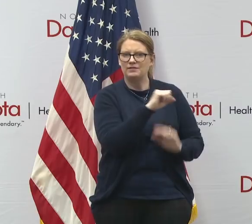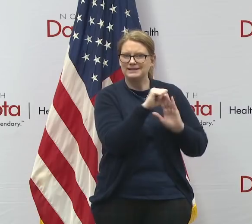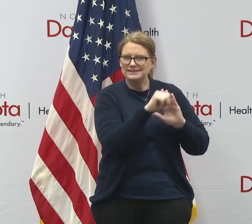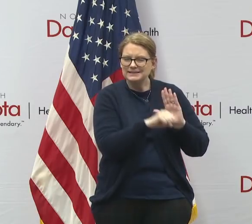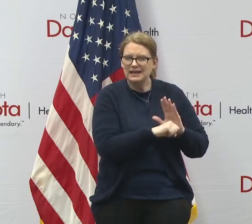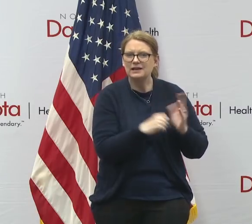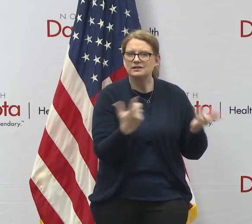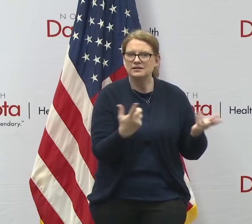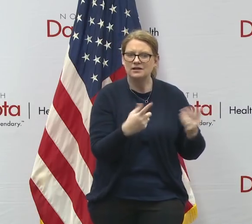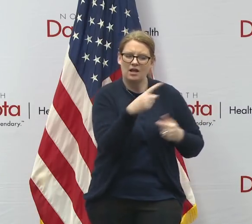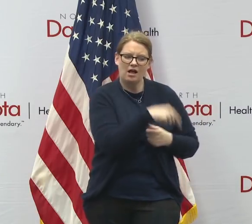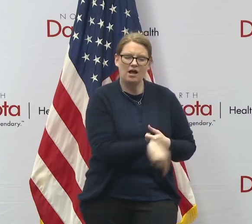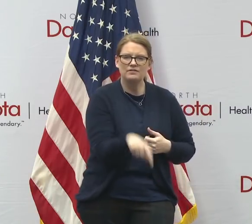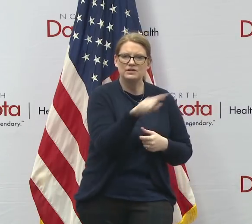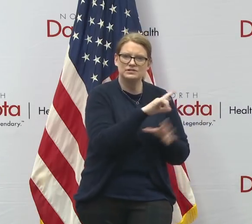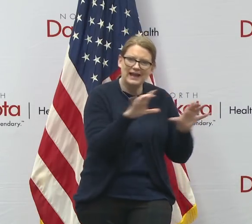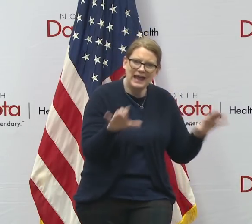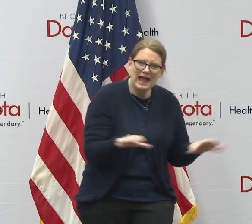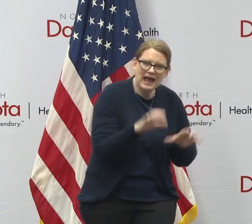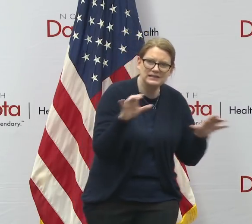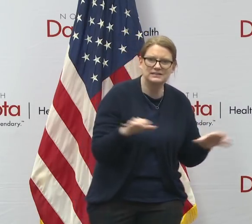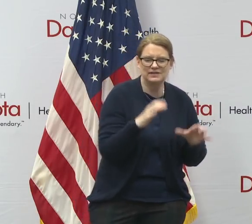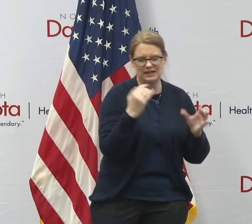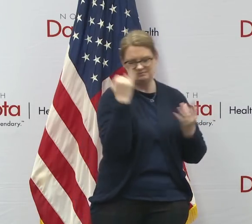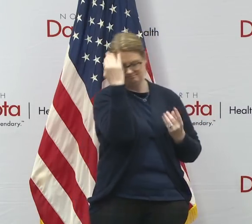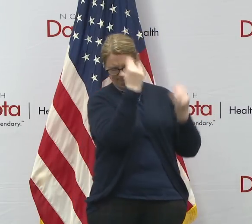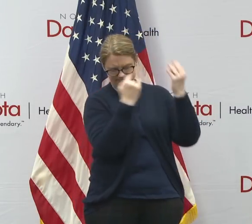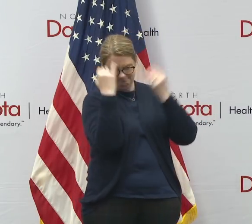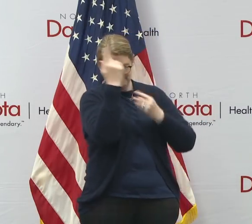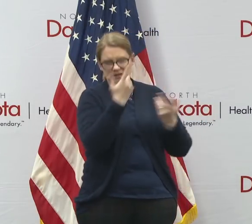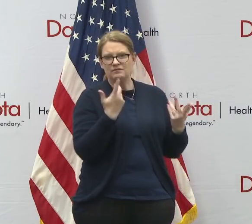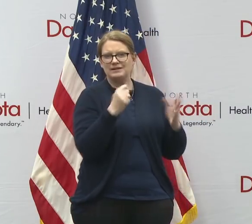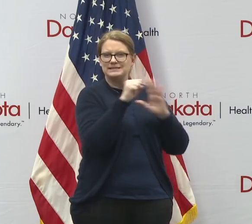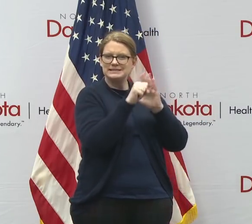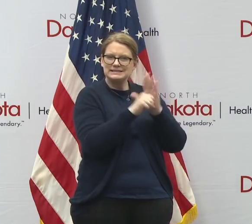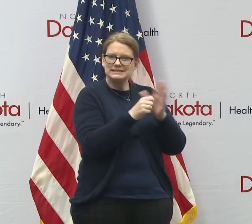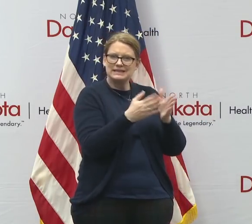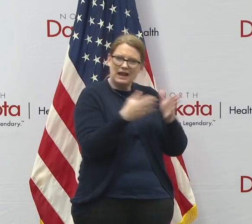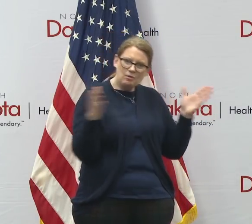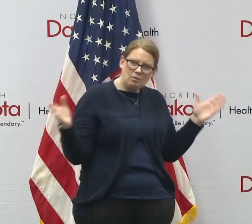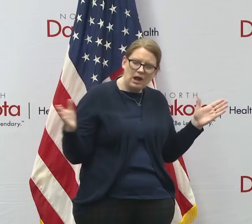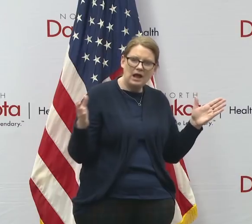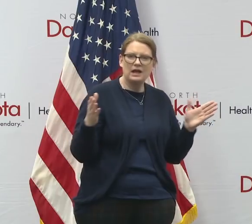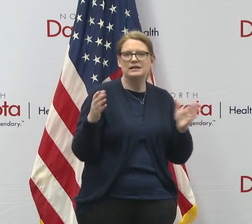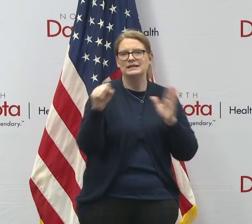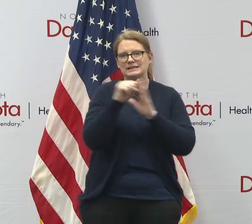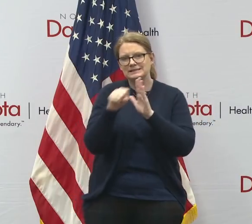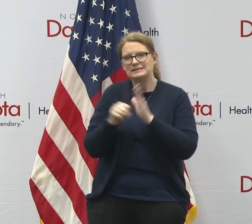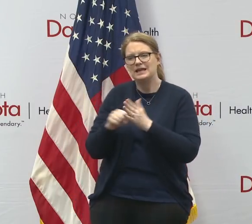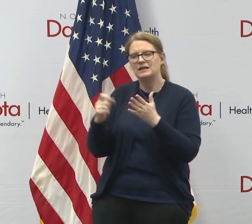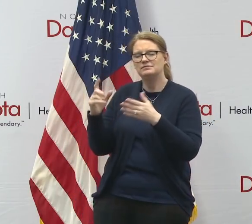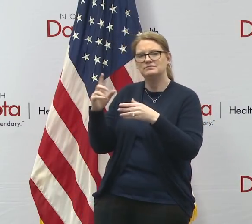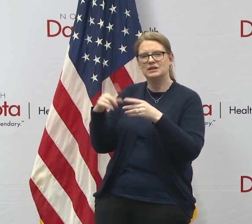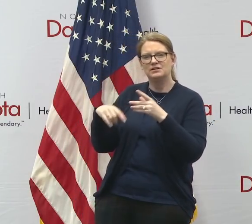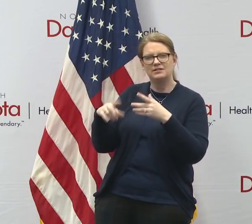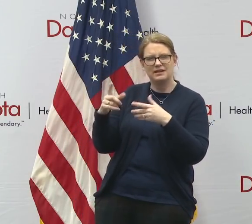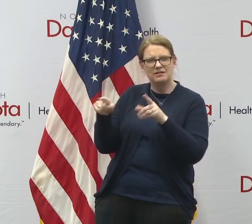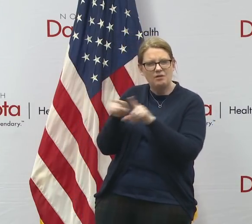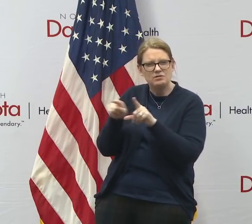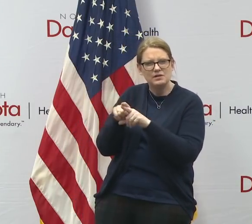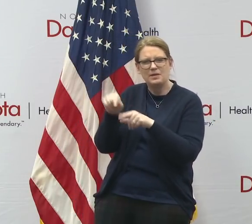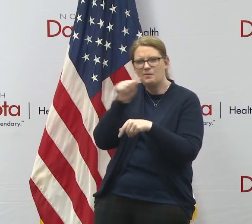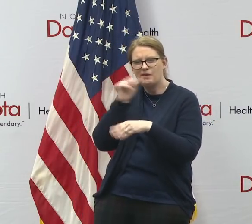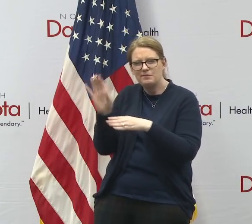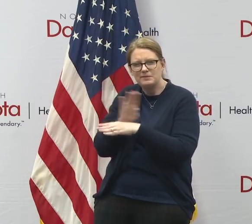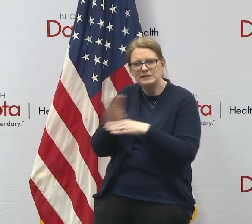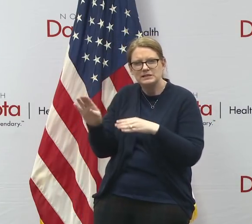are actively under consideration as part of a statewide, state plus private sector planning process to try to expand the capacity